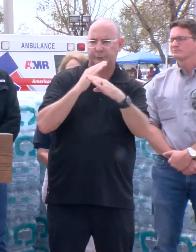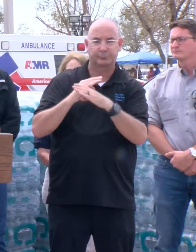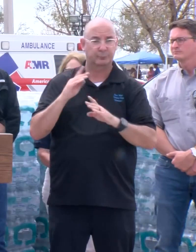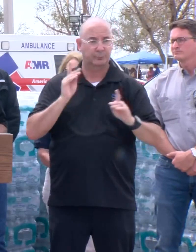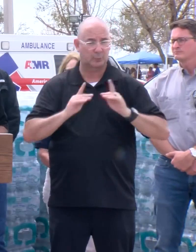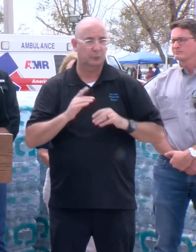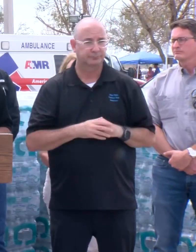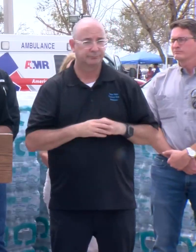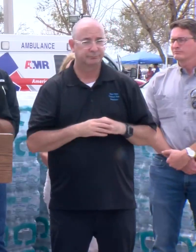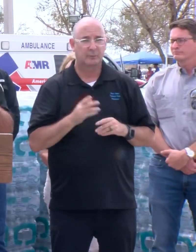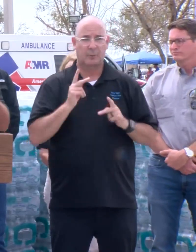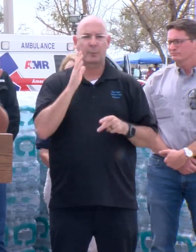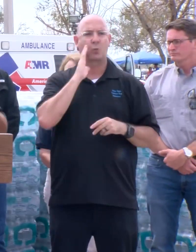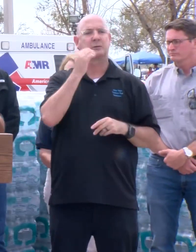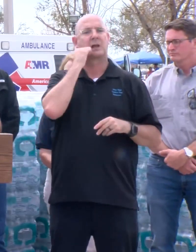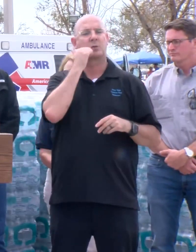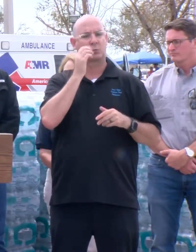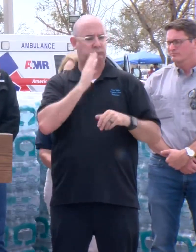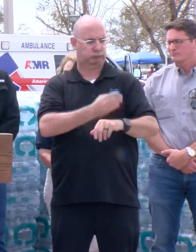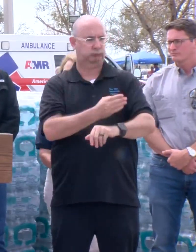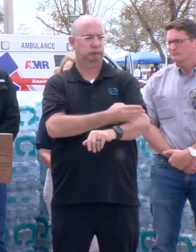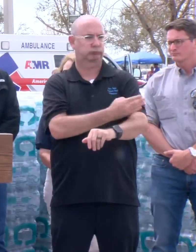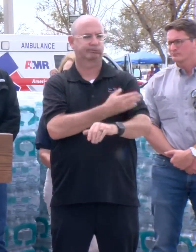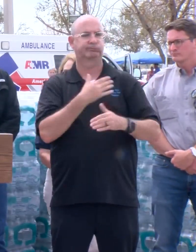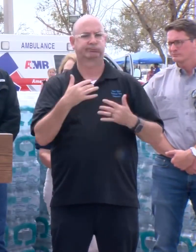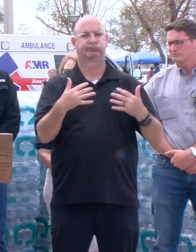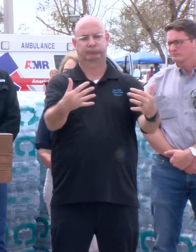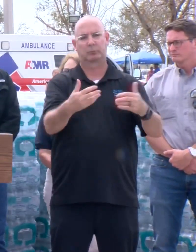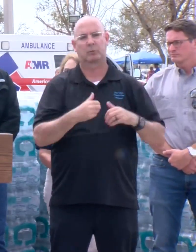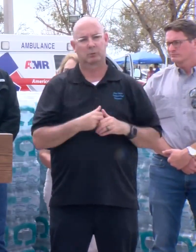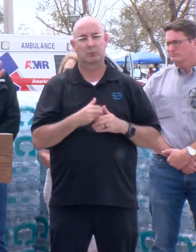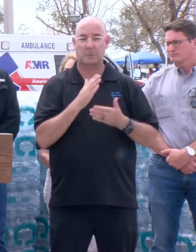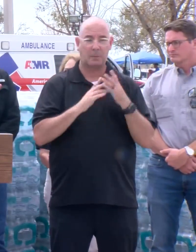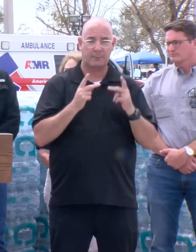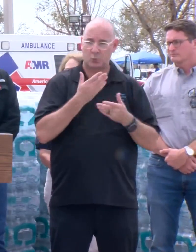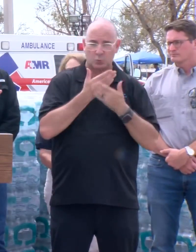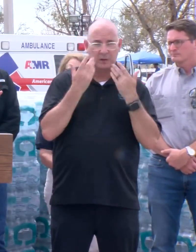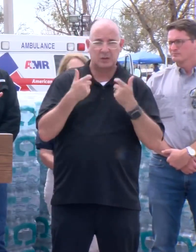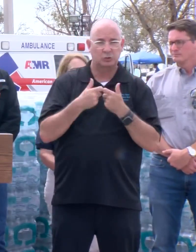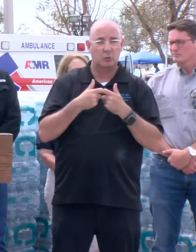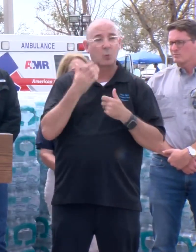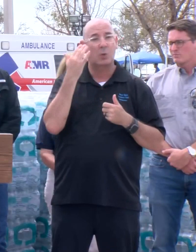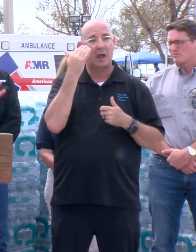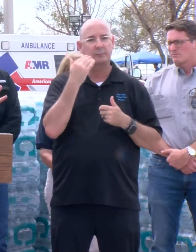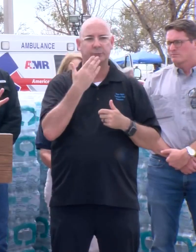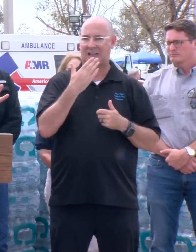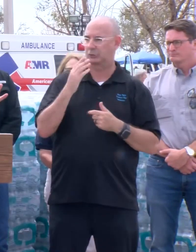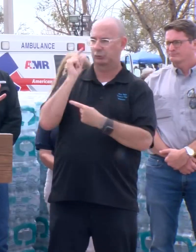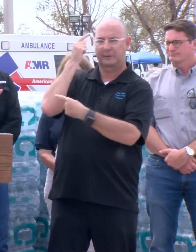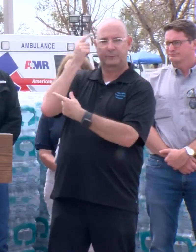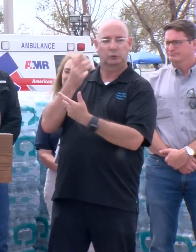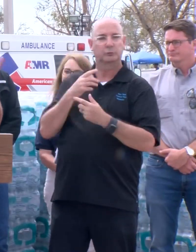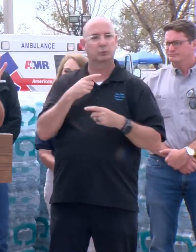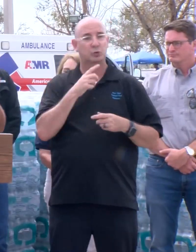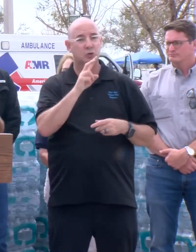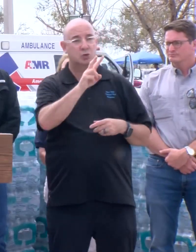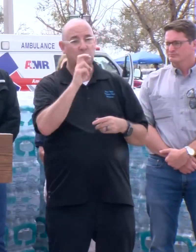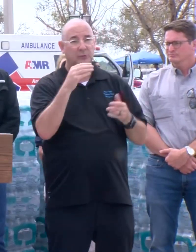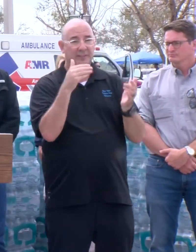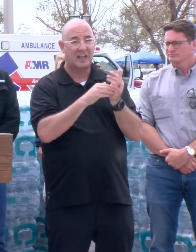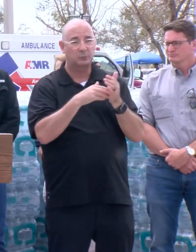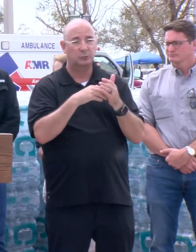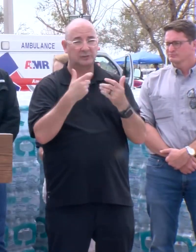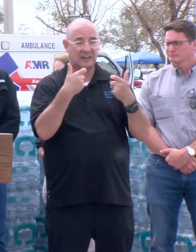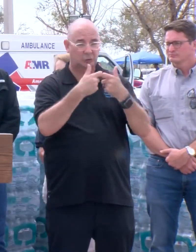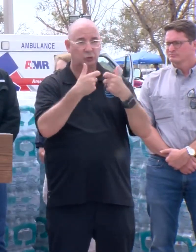get better. Now, some people don't have electricity, but thanks to the governor's efforts, 42,000 linemen later, almost everybody does. But if